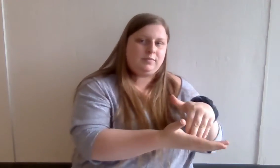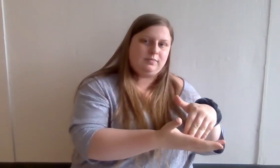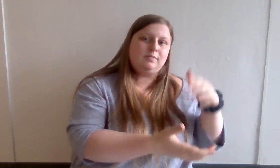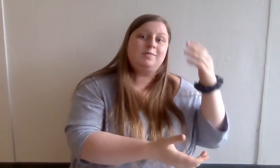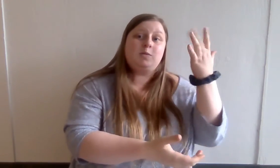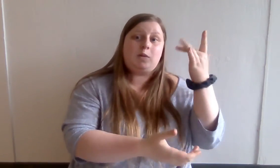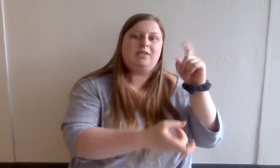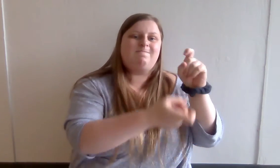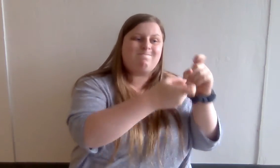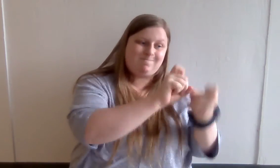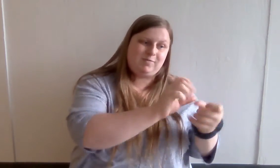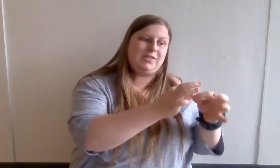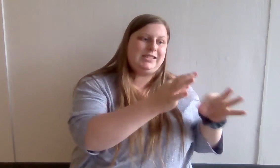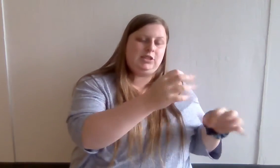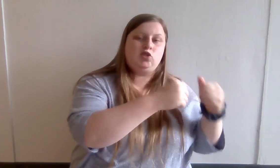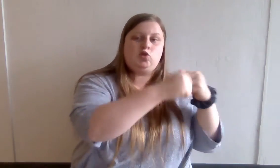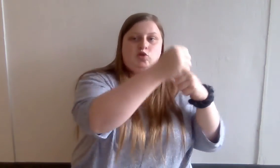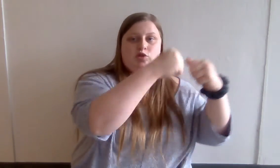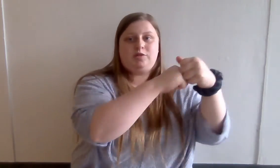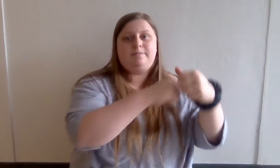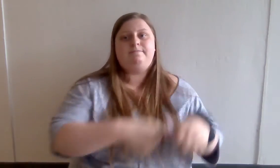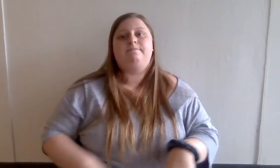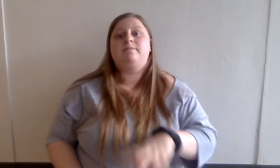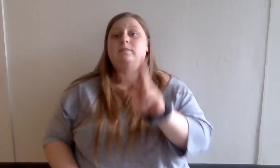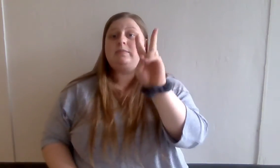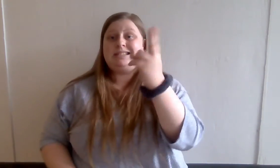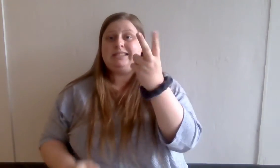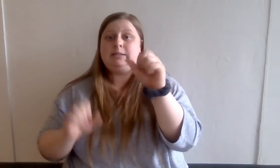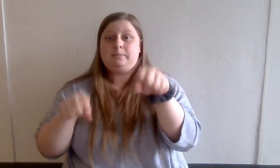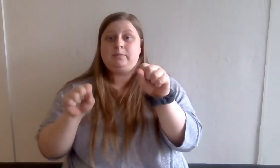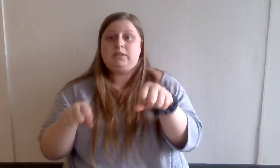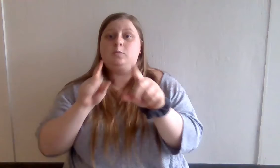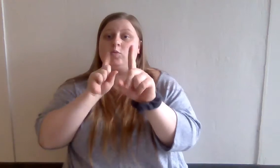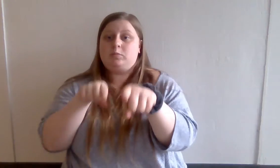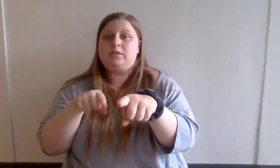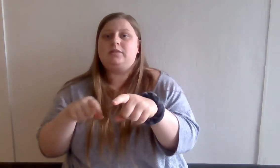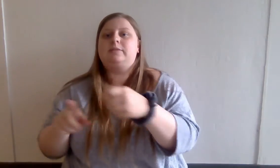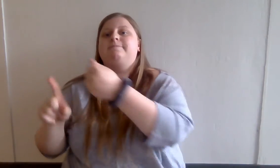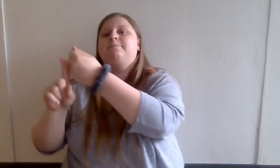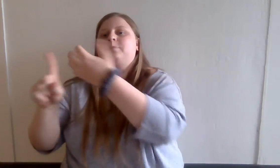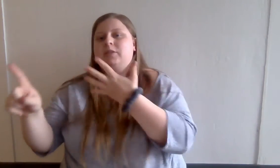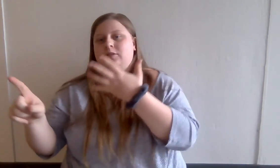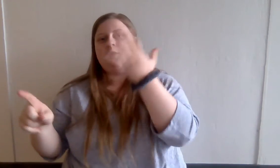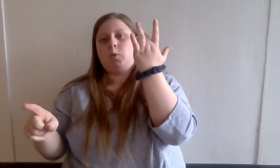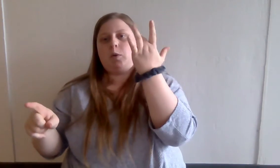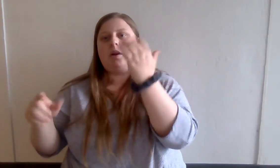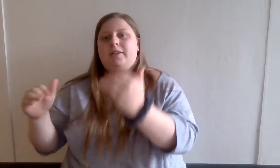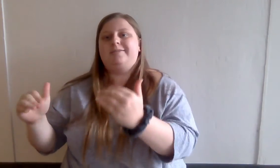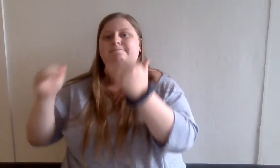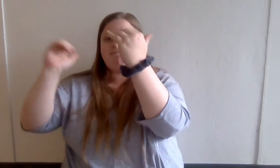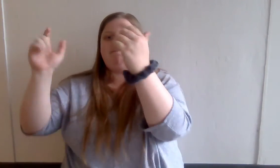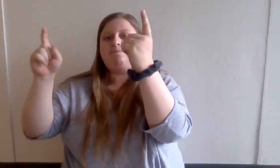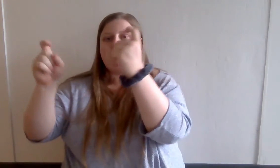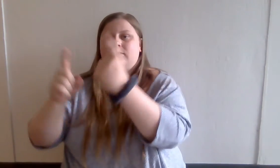The first was a recast because it changed sentence structure. The second